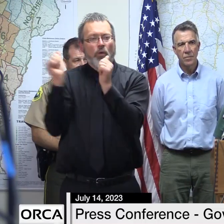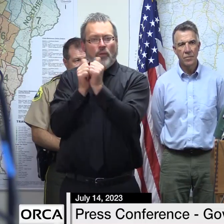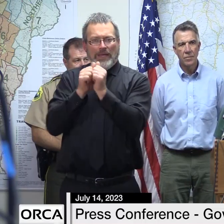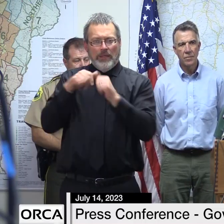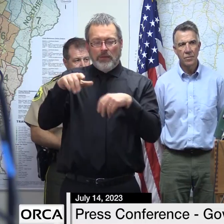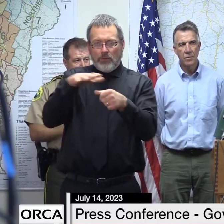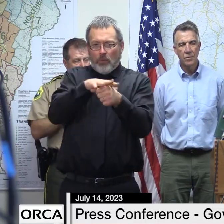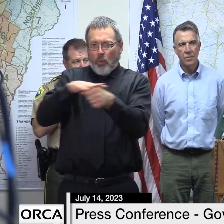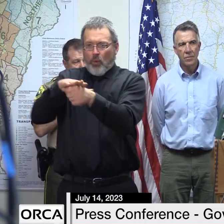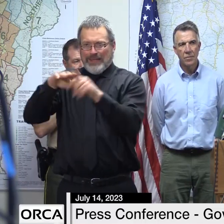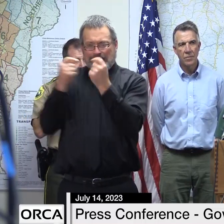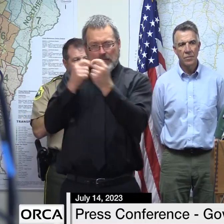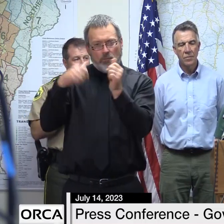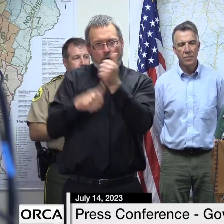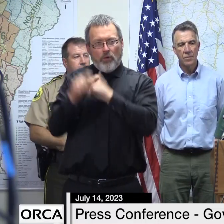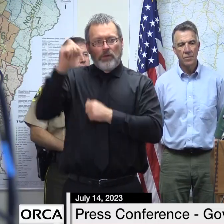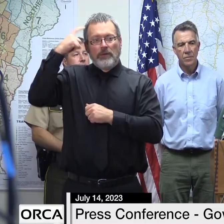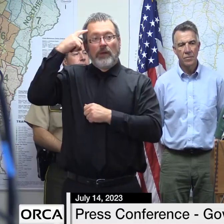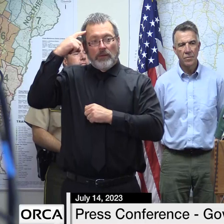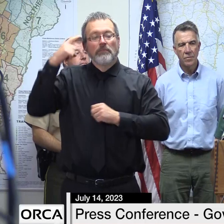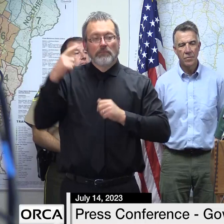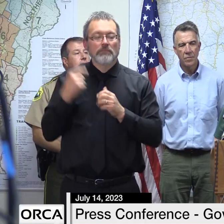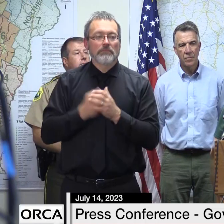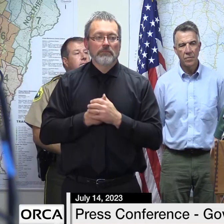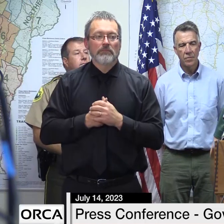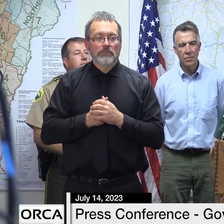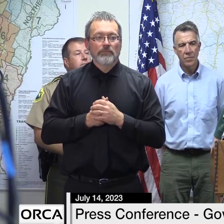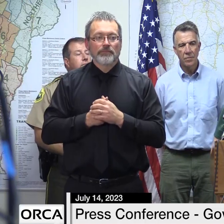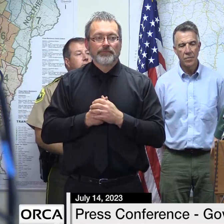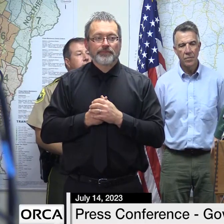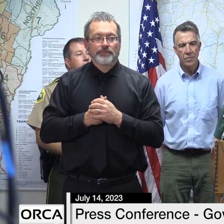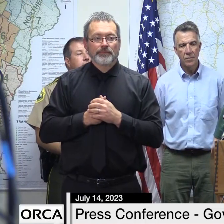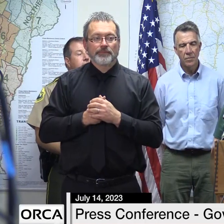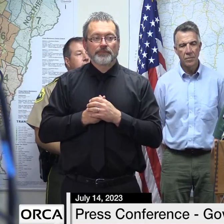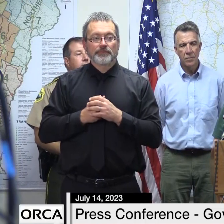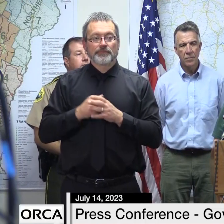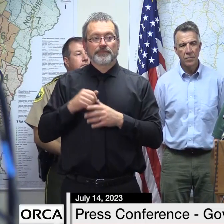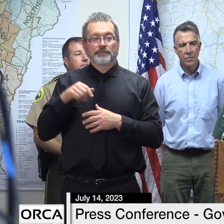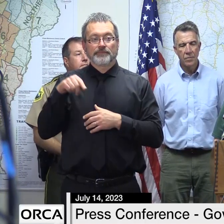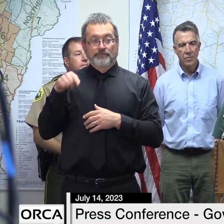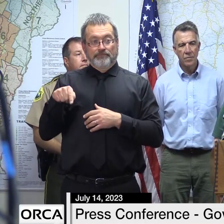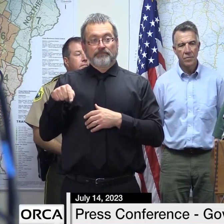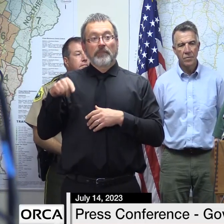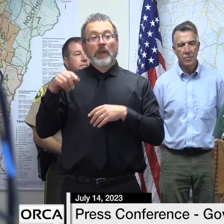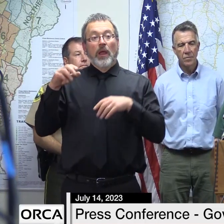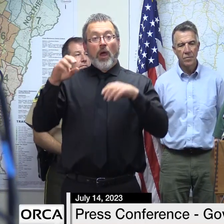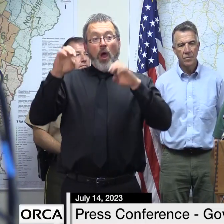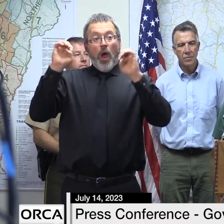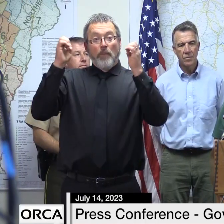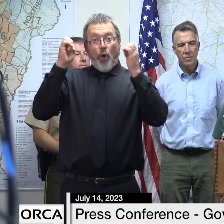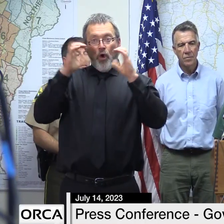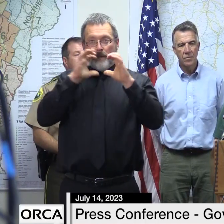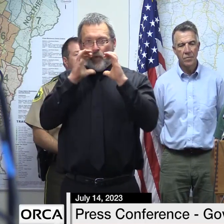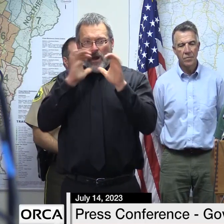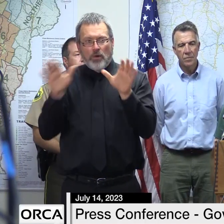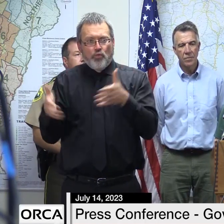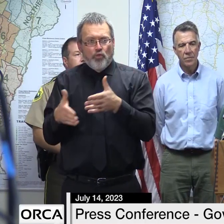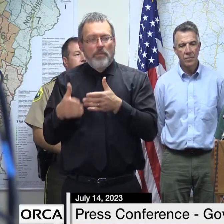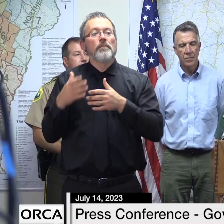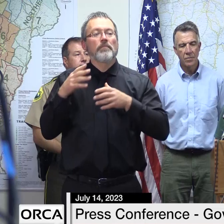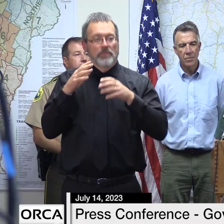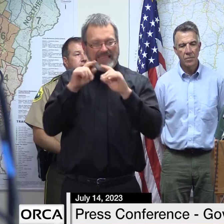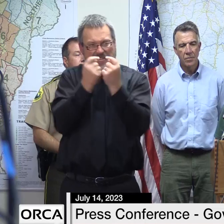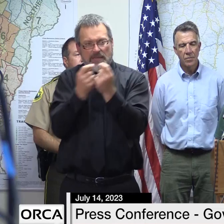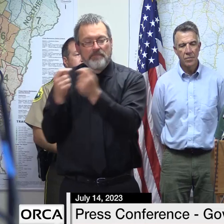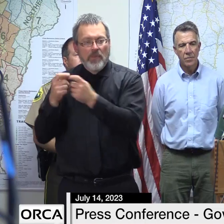days. There are also two disaster emergency communication teams deployed to the EOC in Berlin and one